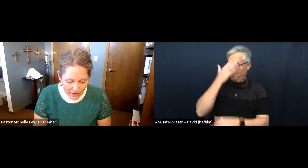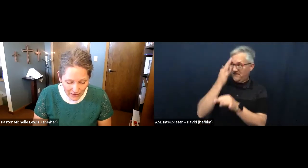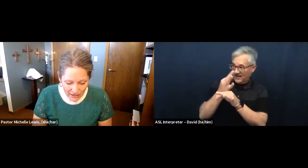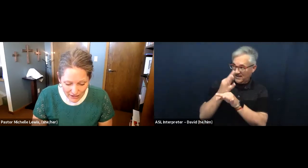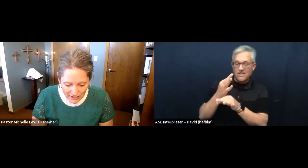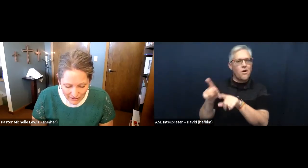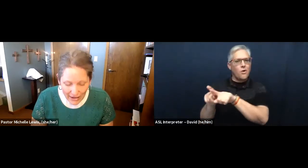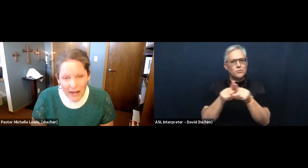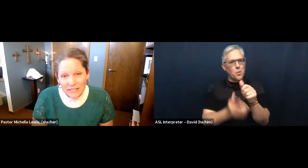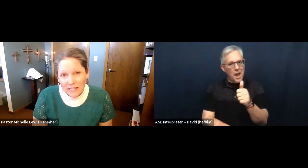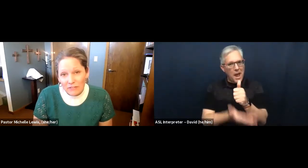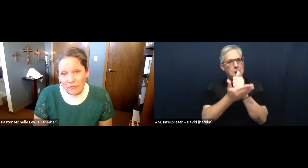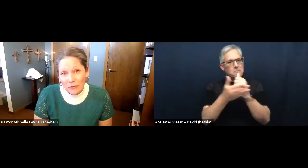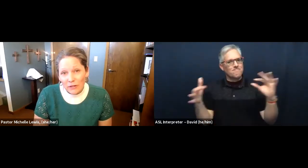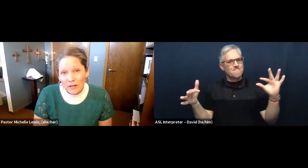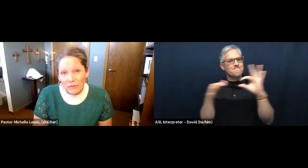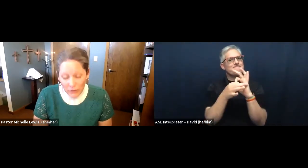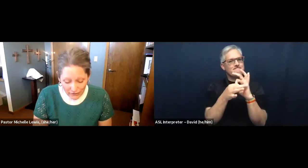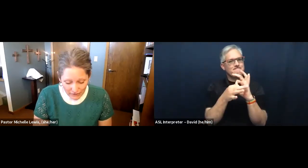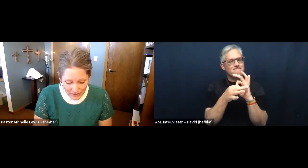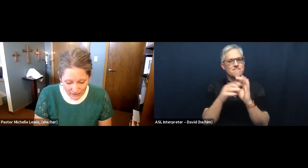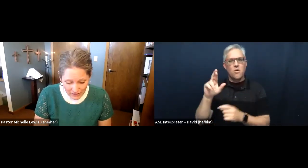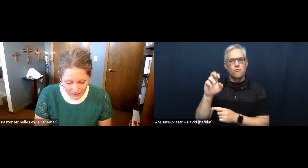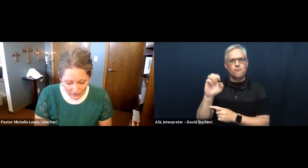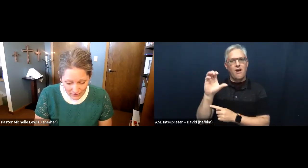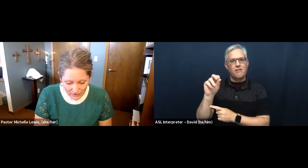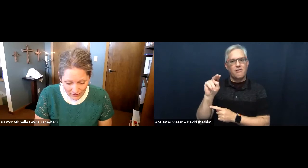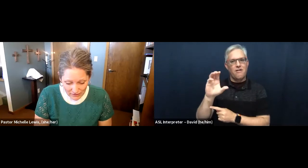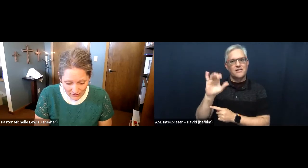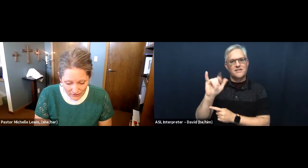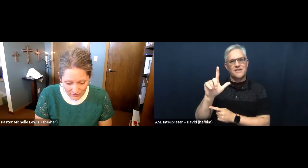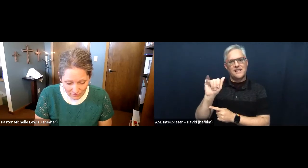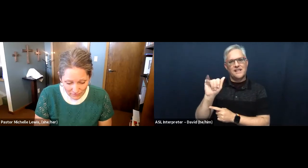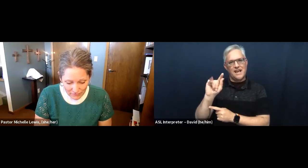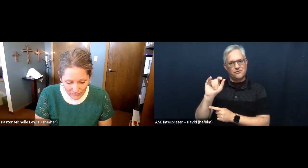of asking for forgiveness